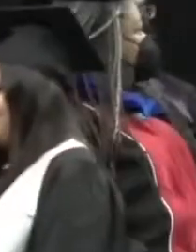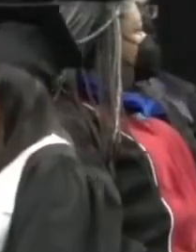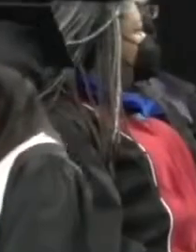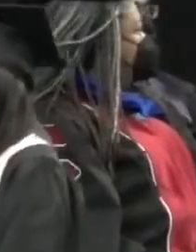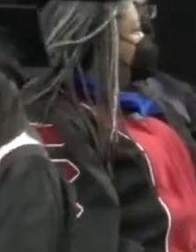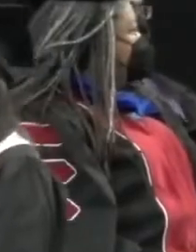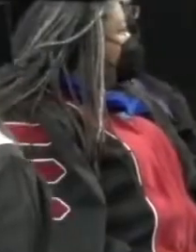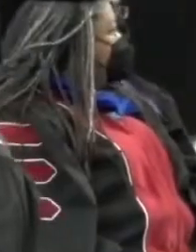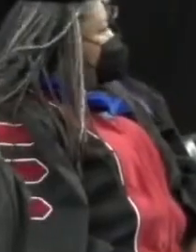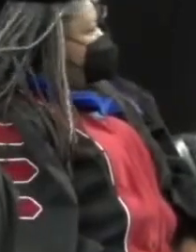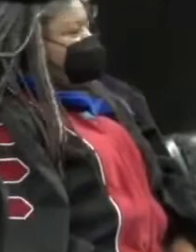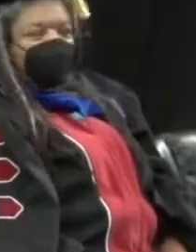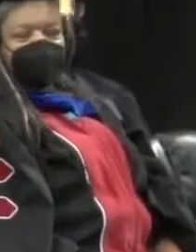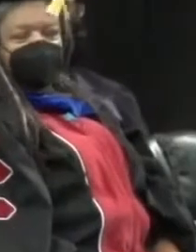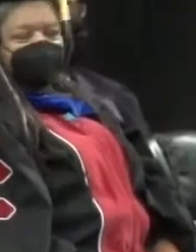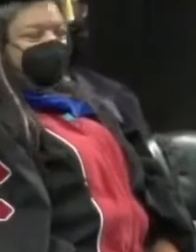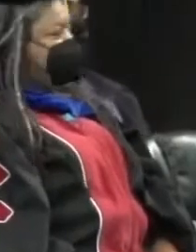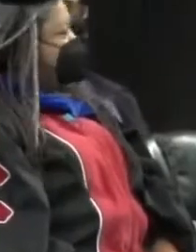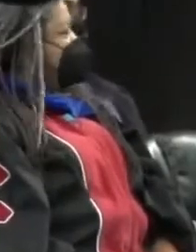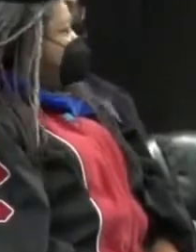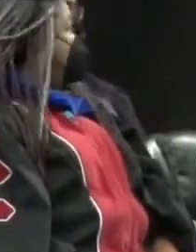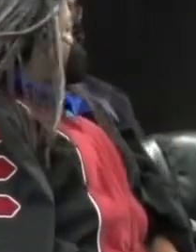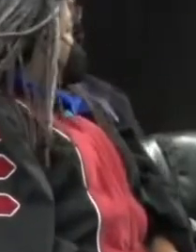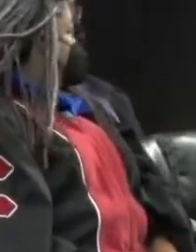Christian or Christian?